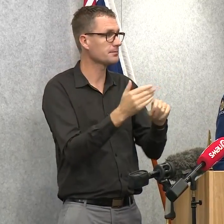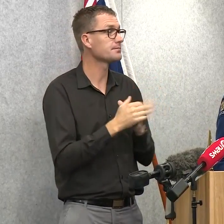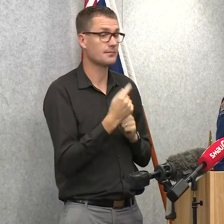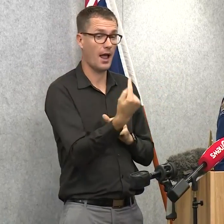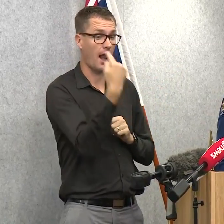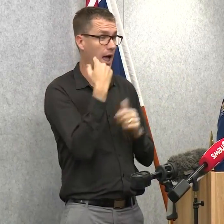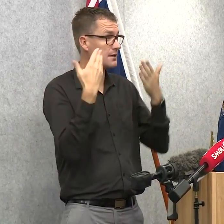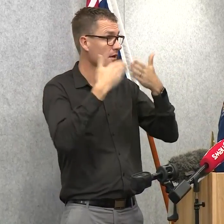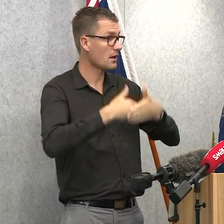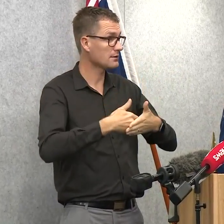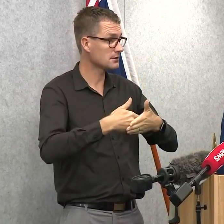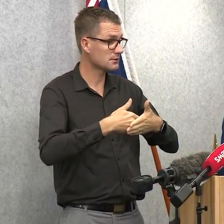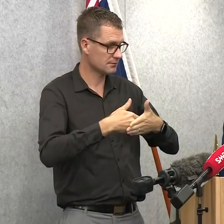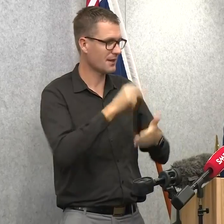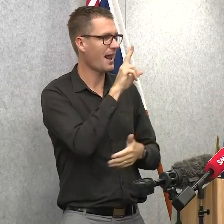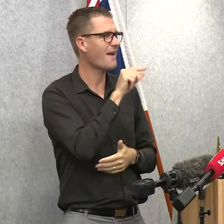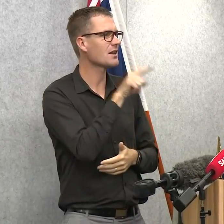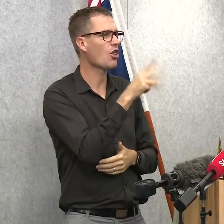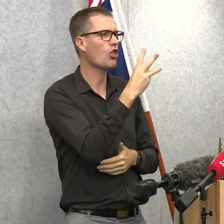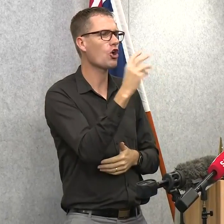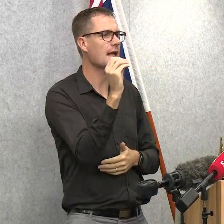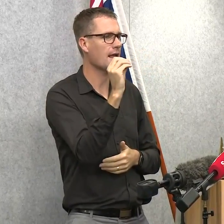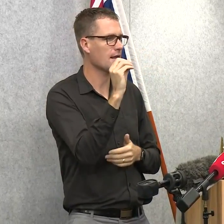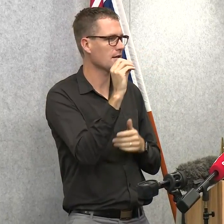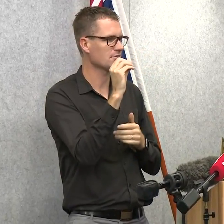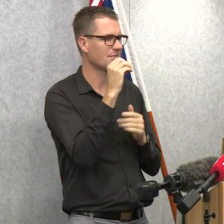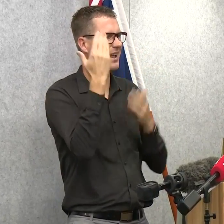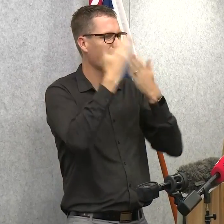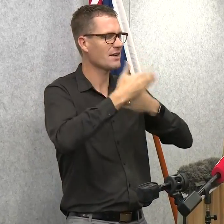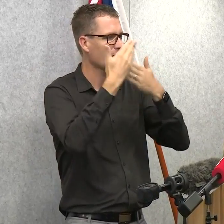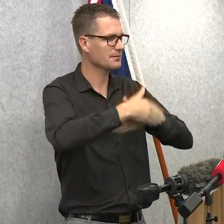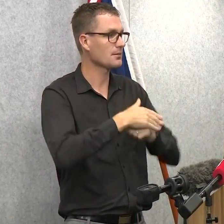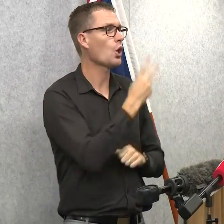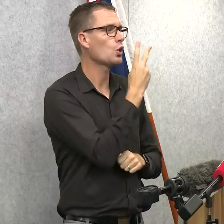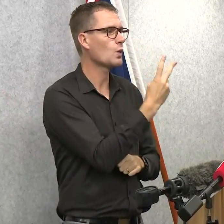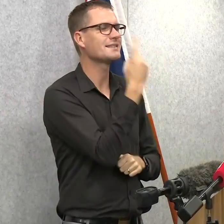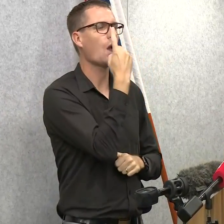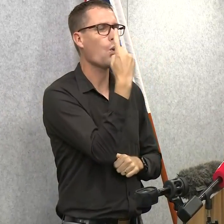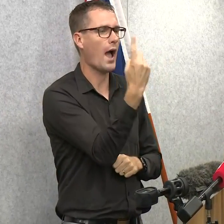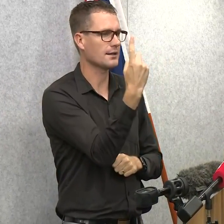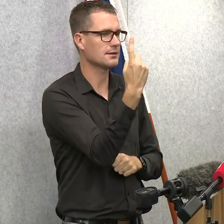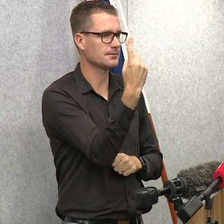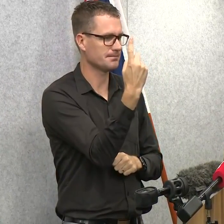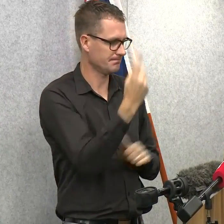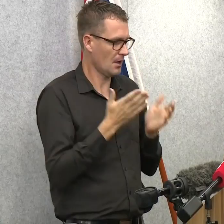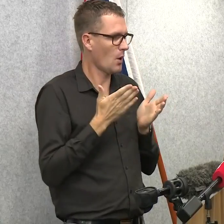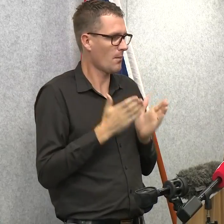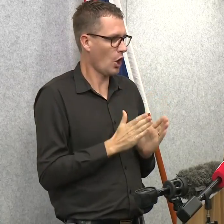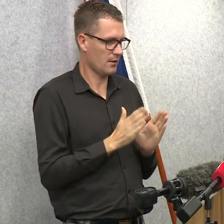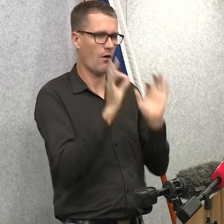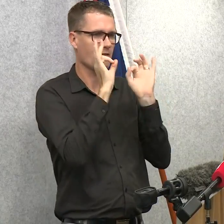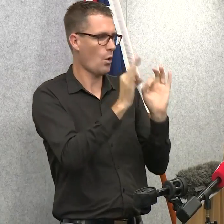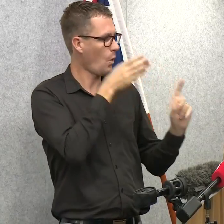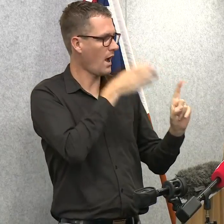night, at 11:30 p.m, 21 of those victims had been formally